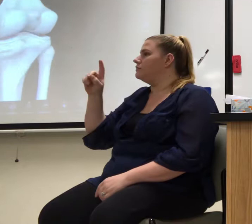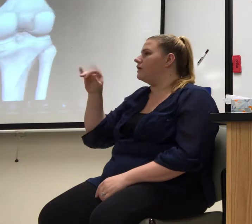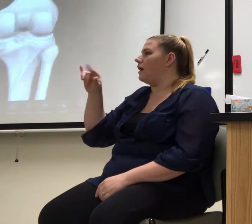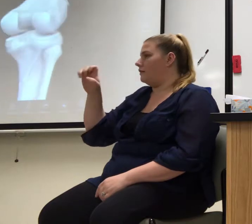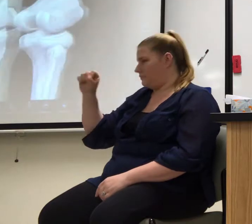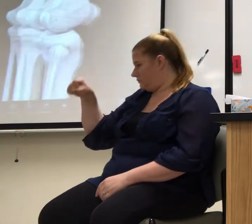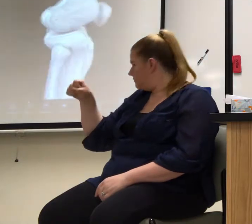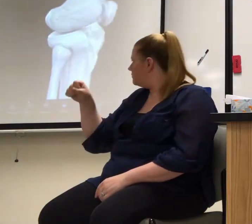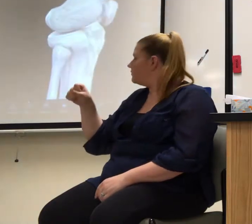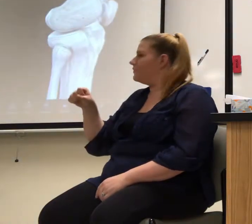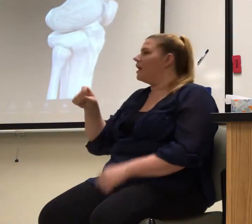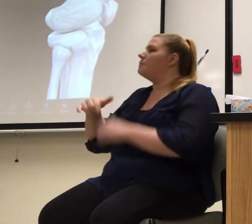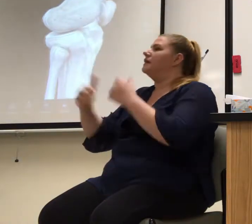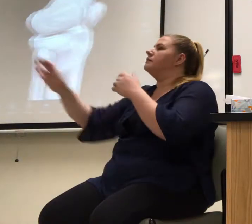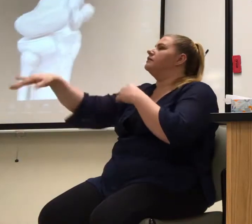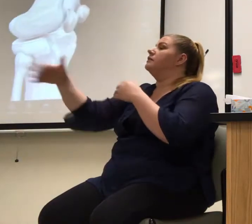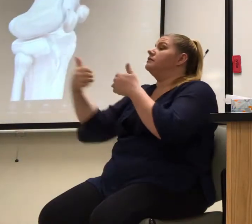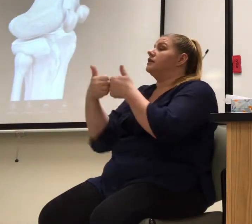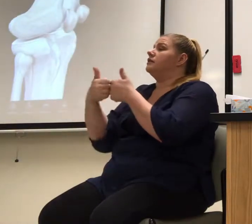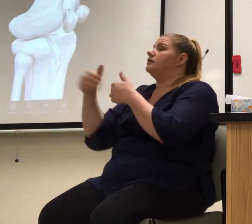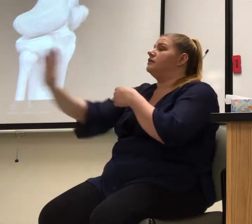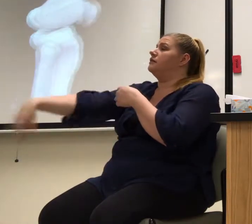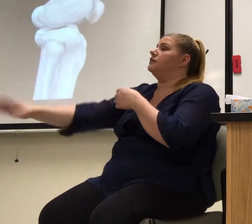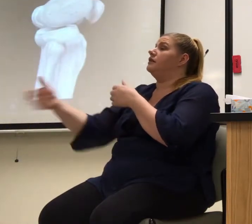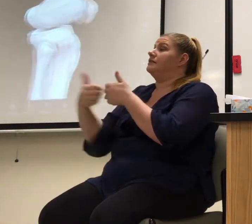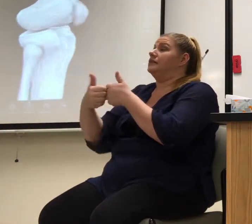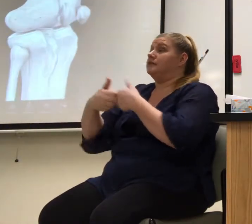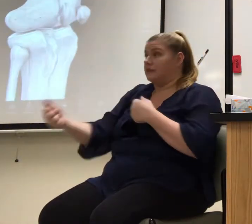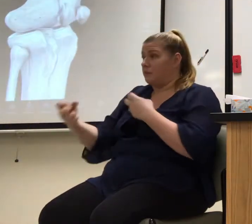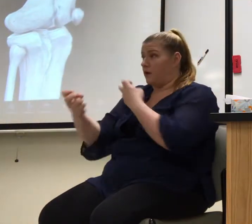Look at the front, look at the back.